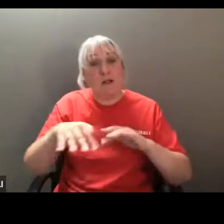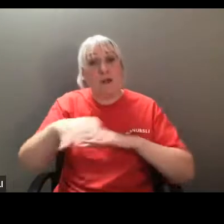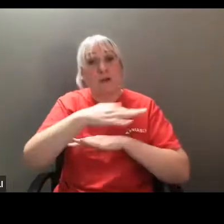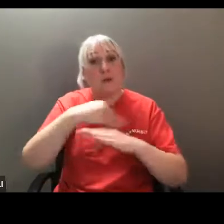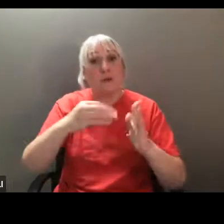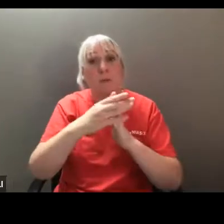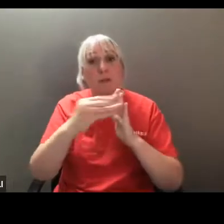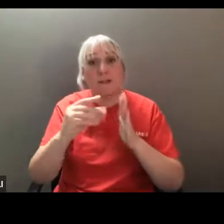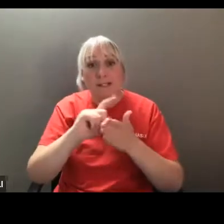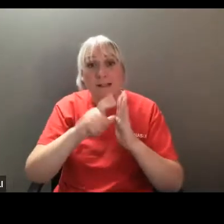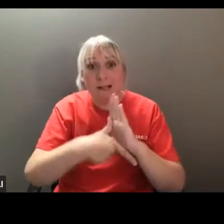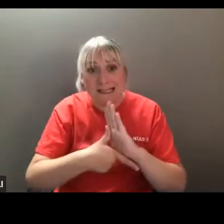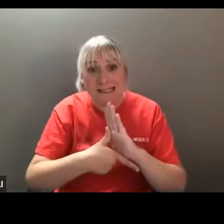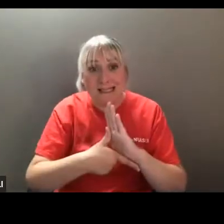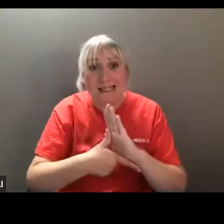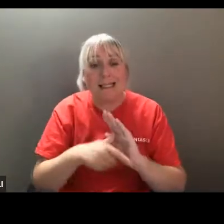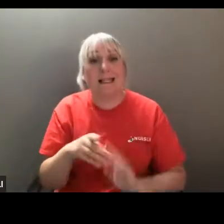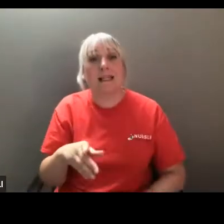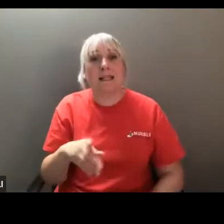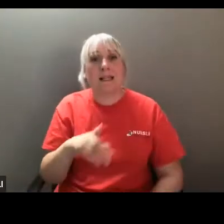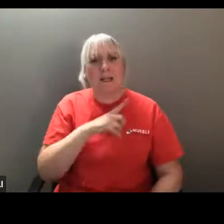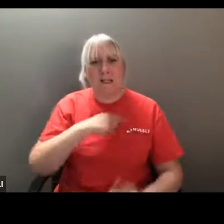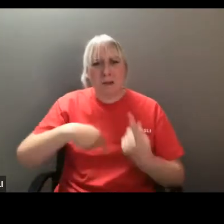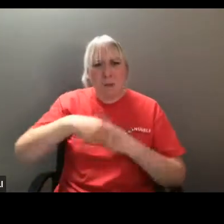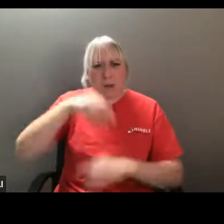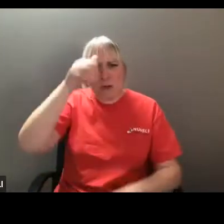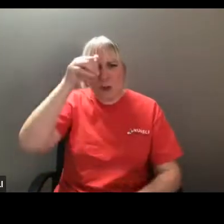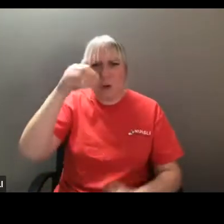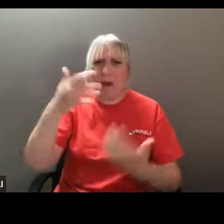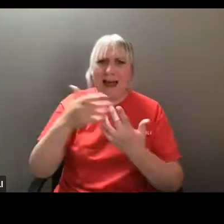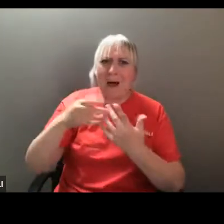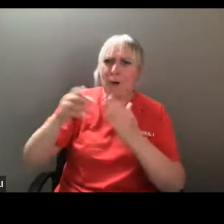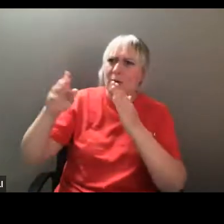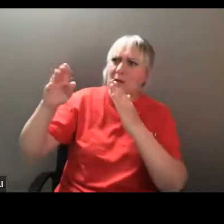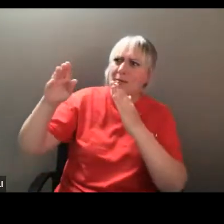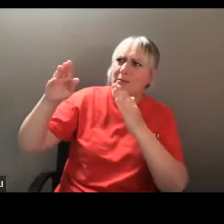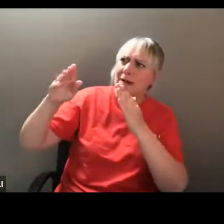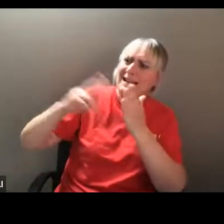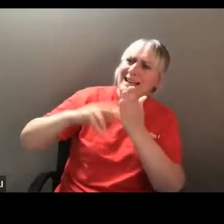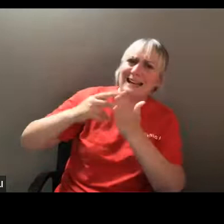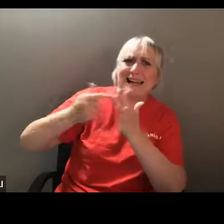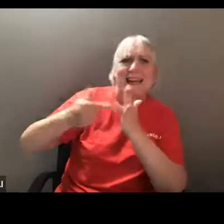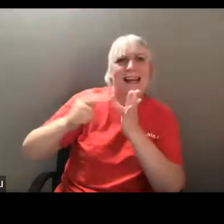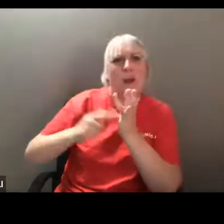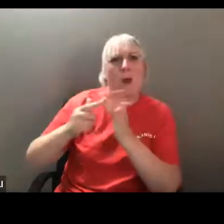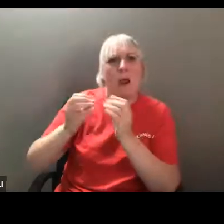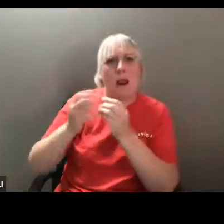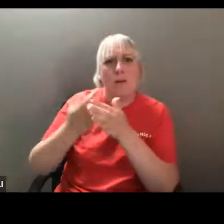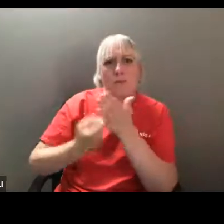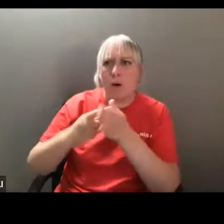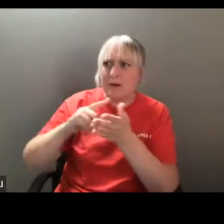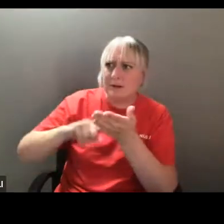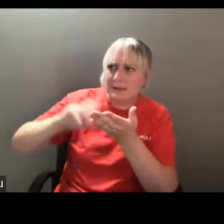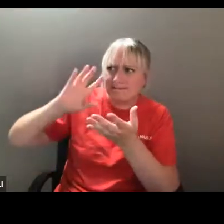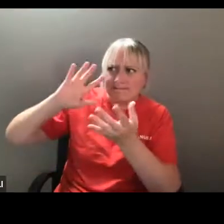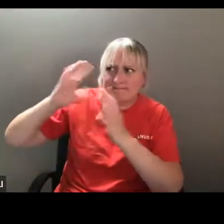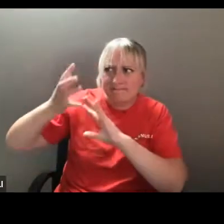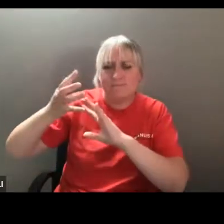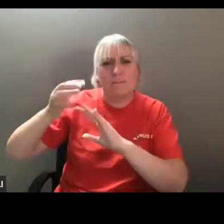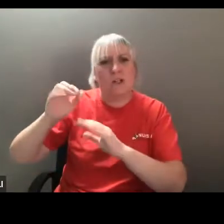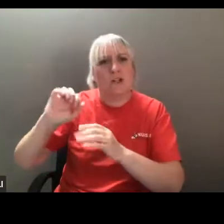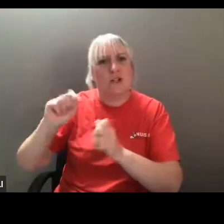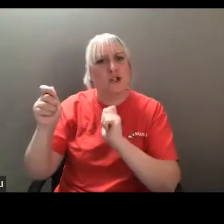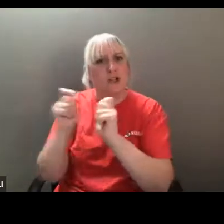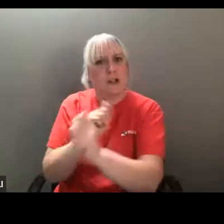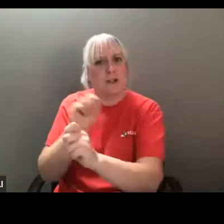know how neoliberals have distorted ideas. This does not mean that we didn't ditch the idea,